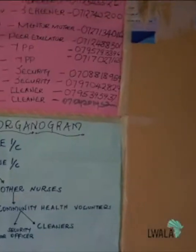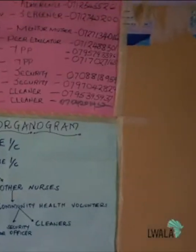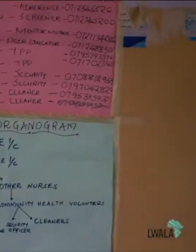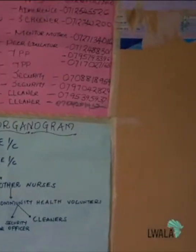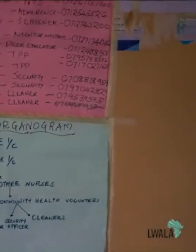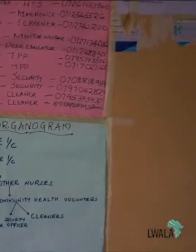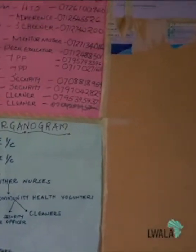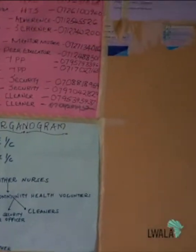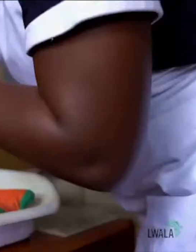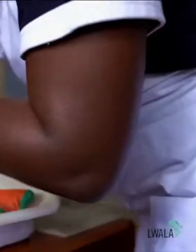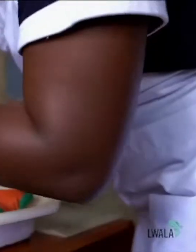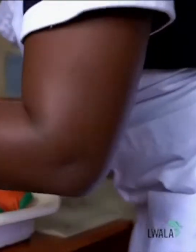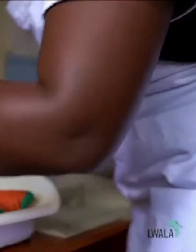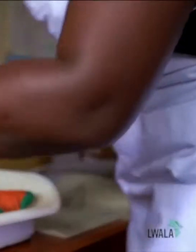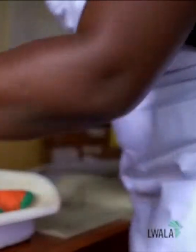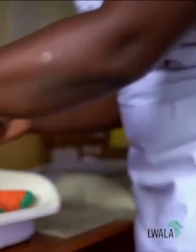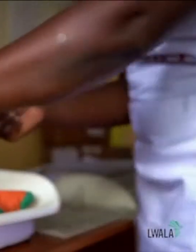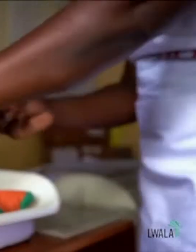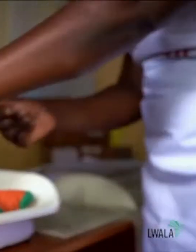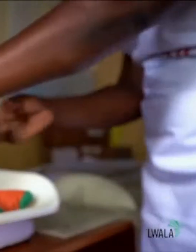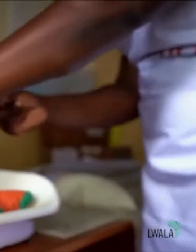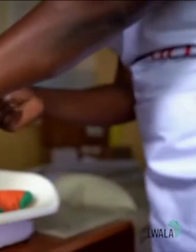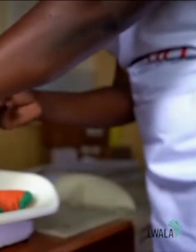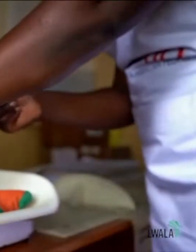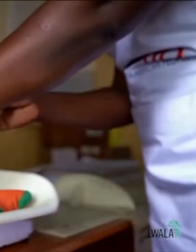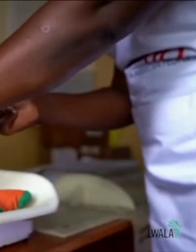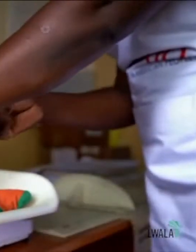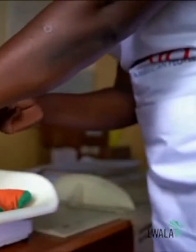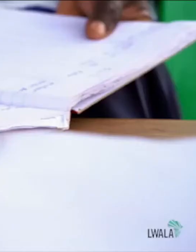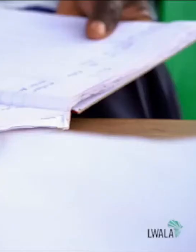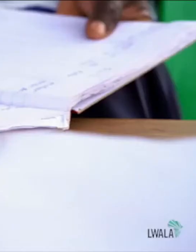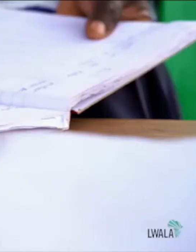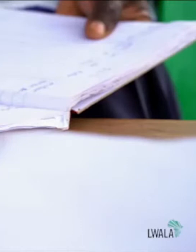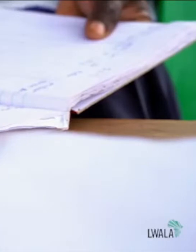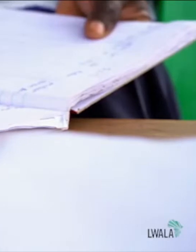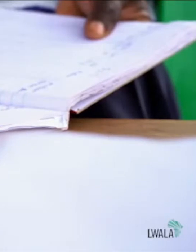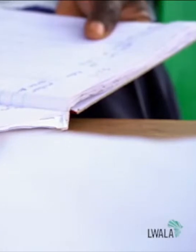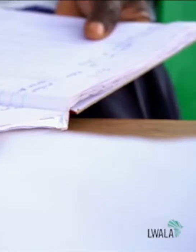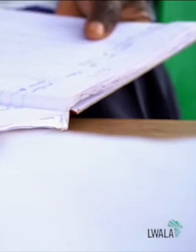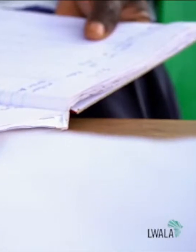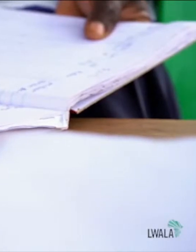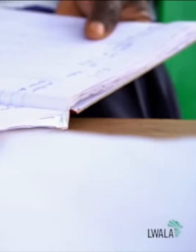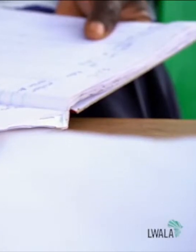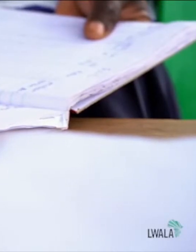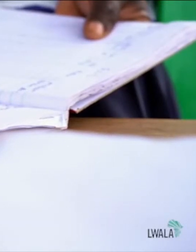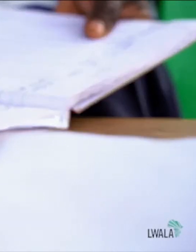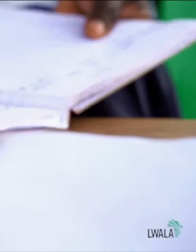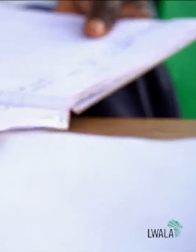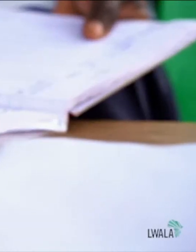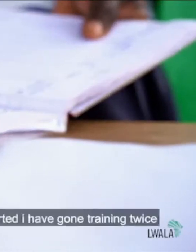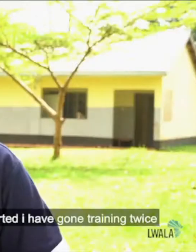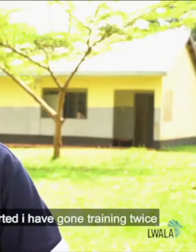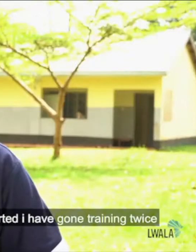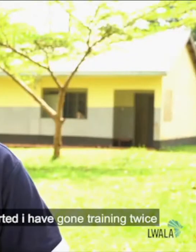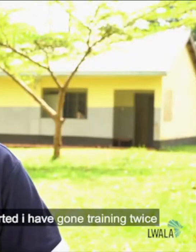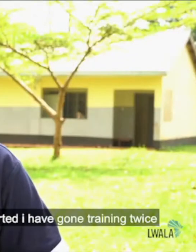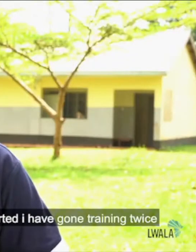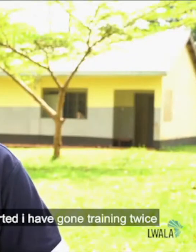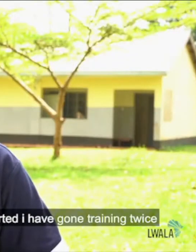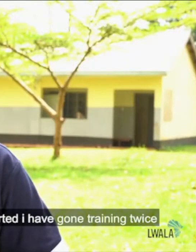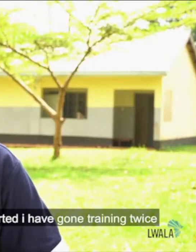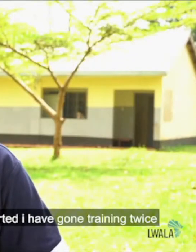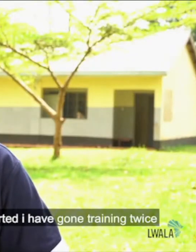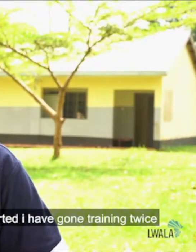It is within this model that Lola implements a robust ECD program based on WHO's Nurturing Care Framework. The